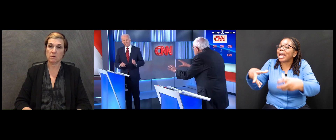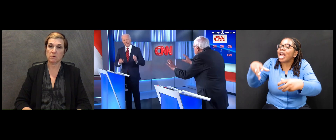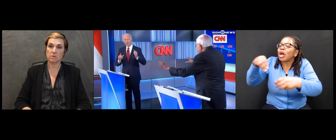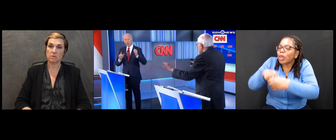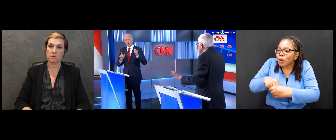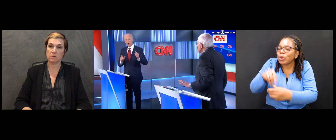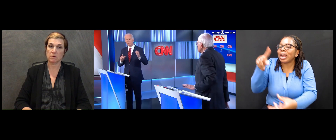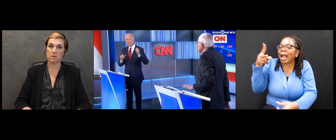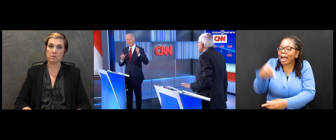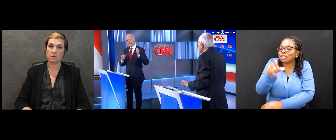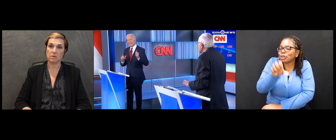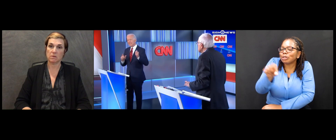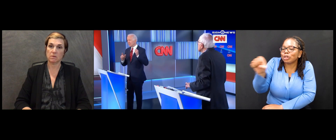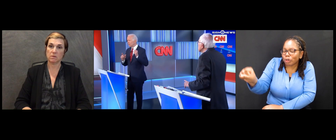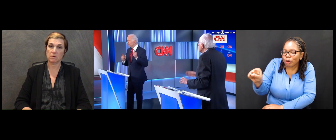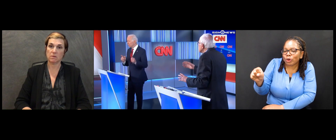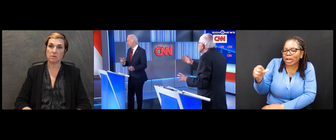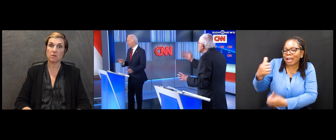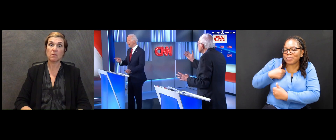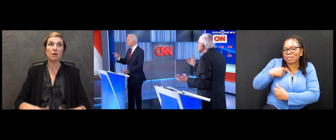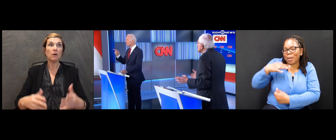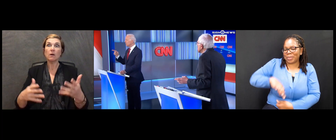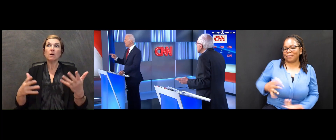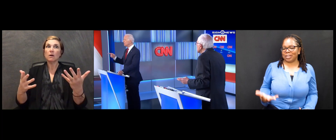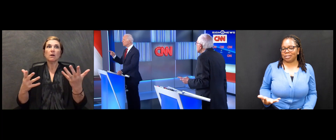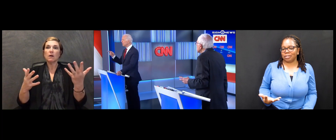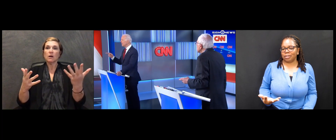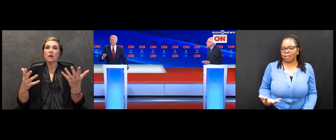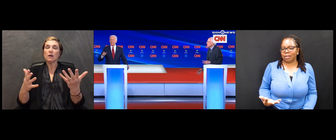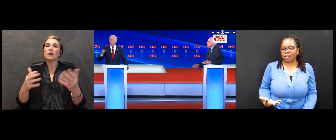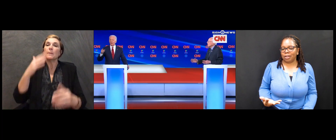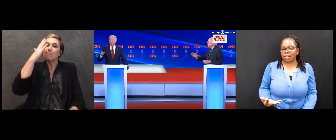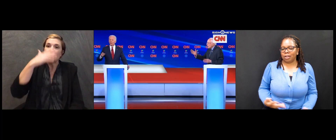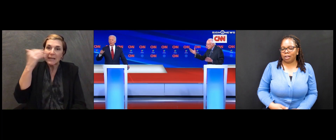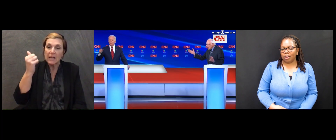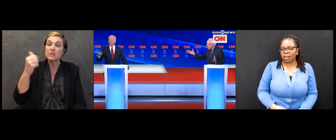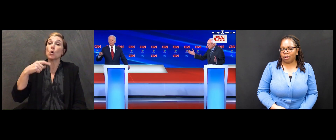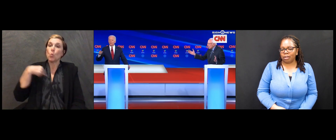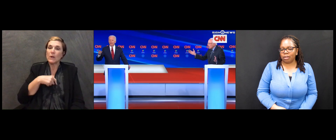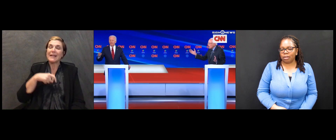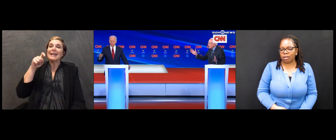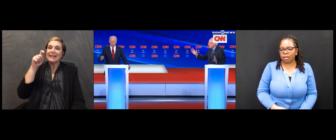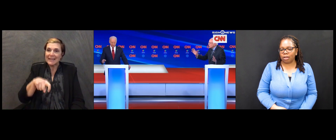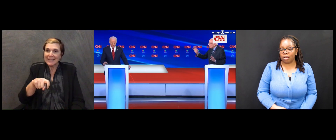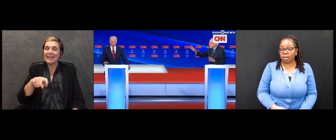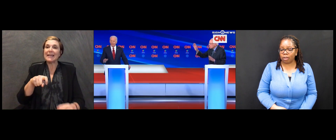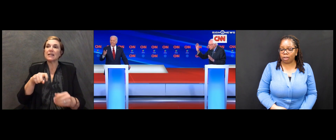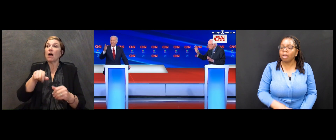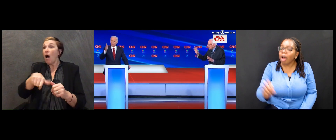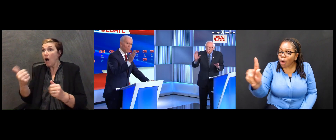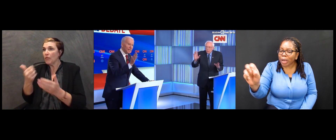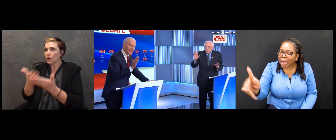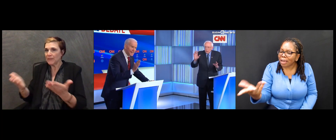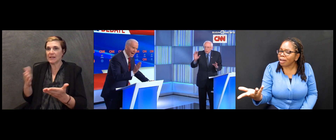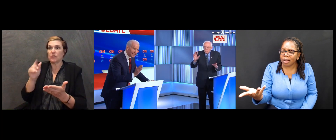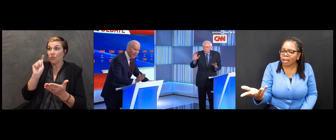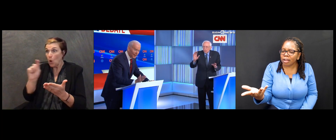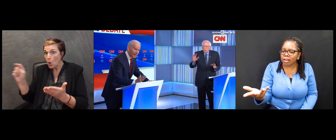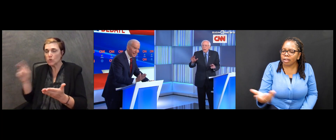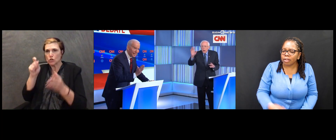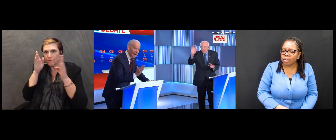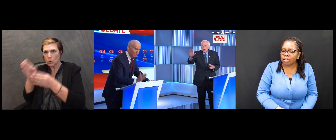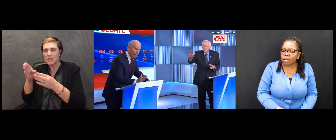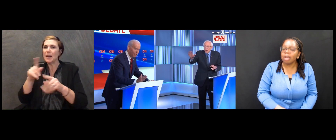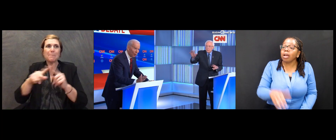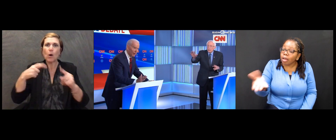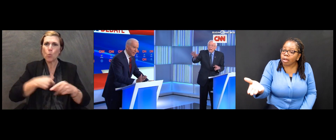Security and veterans. In order to get the kinds of changes we need on other things related. Joe, then but you just... But we did not cut